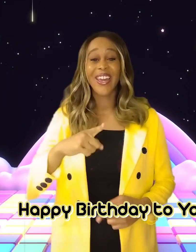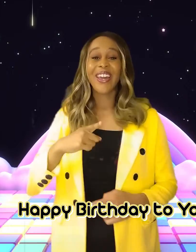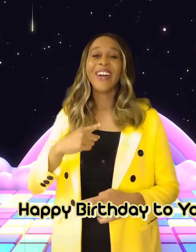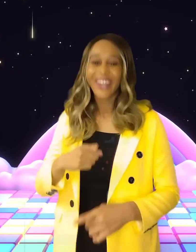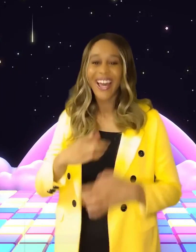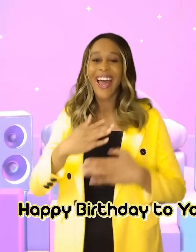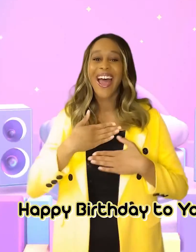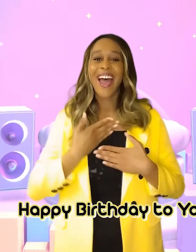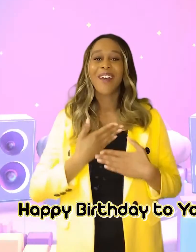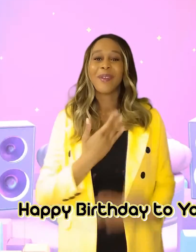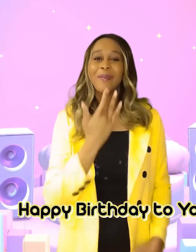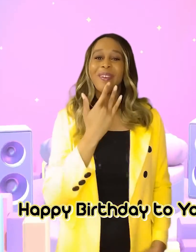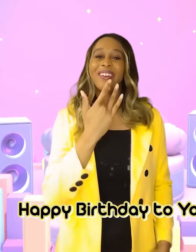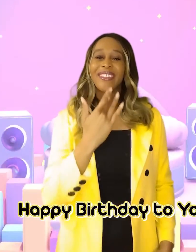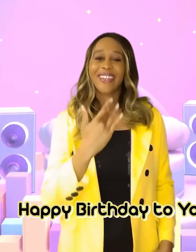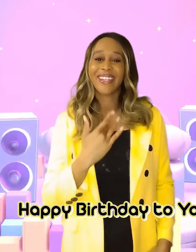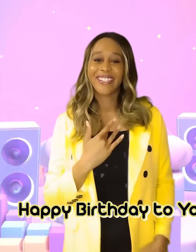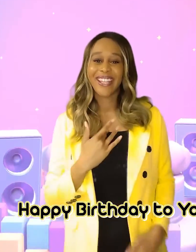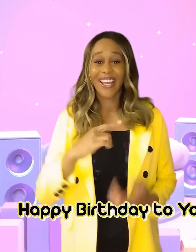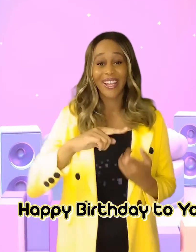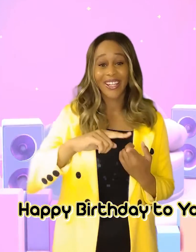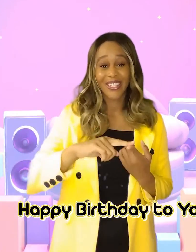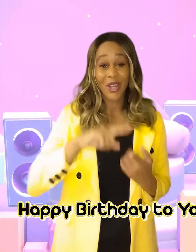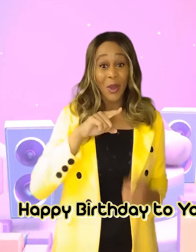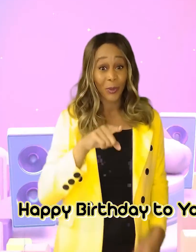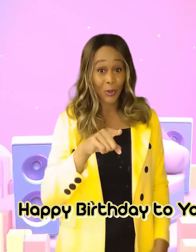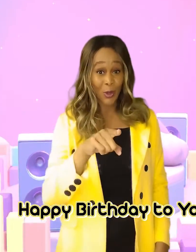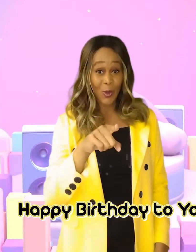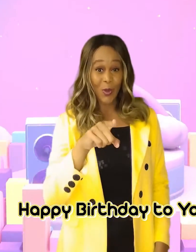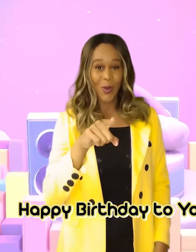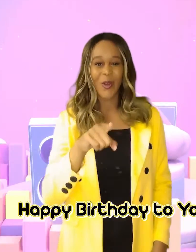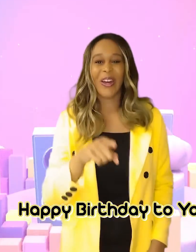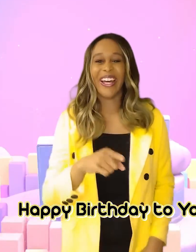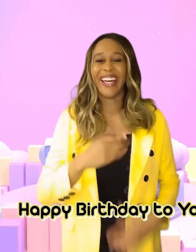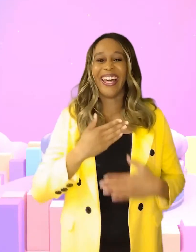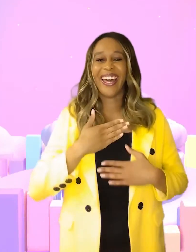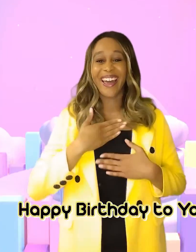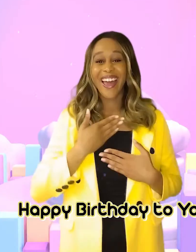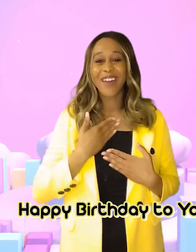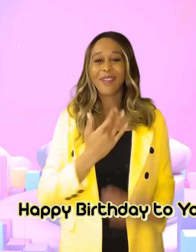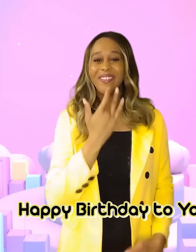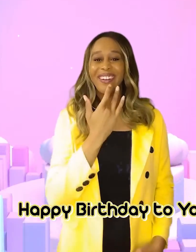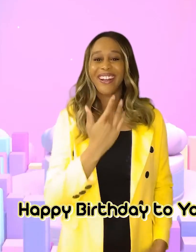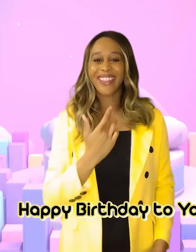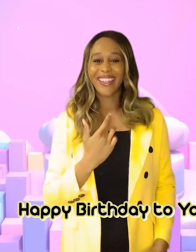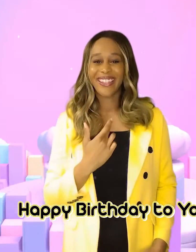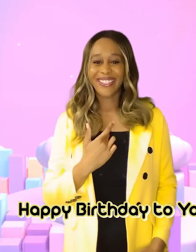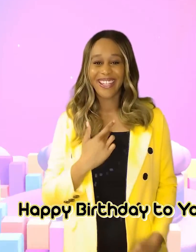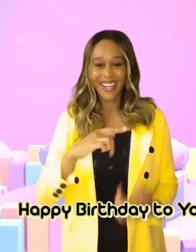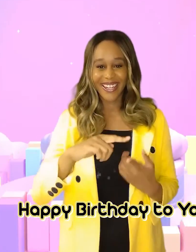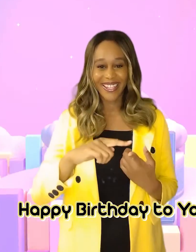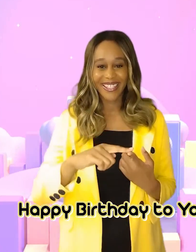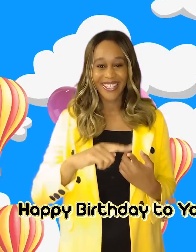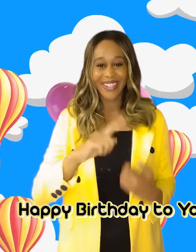you! Happy birthday to you! Happy birthday to